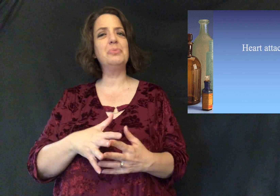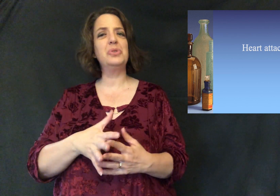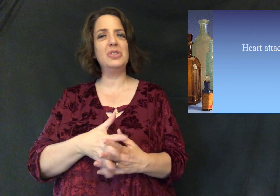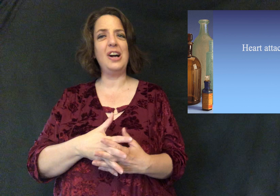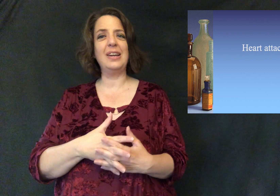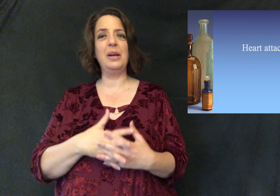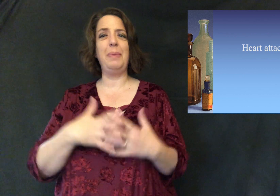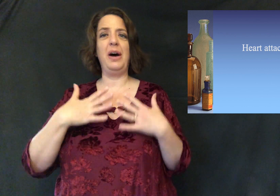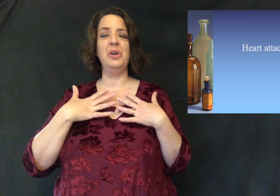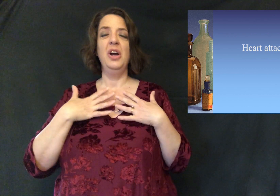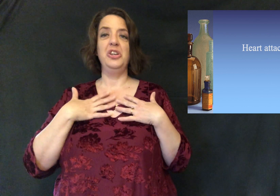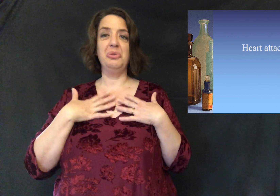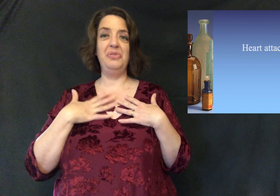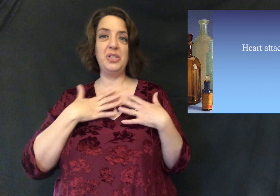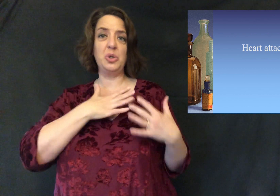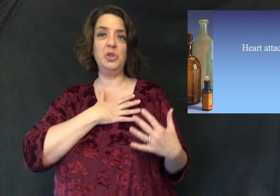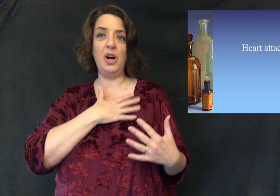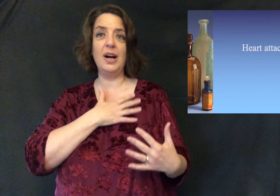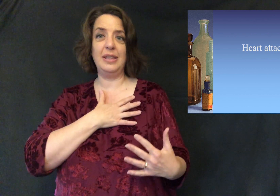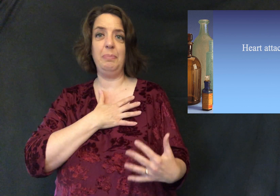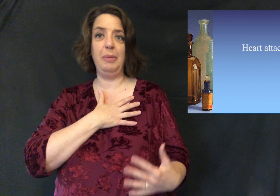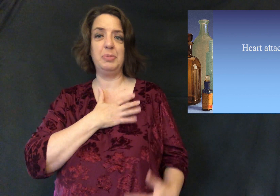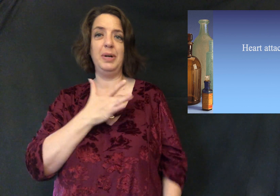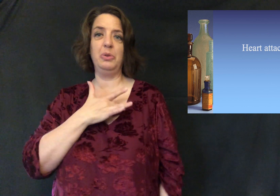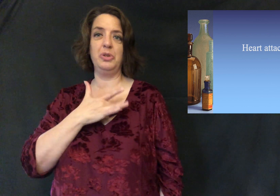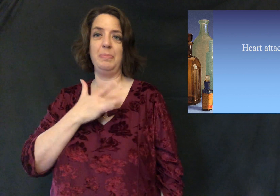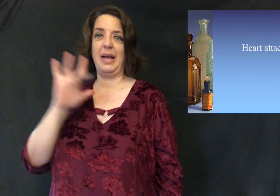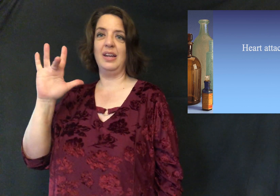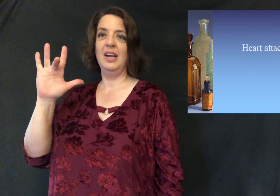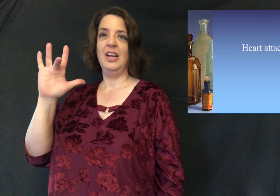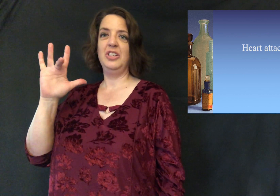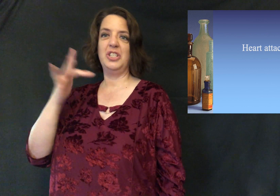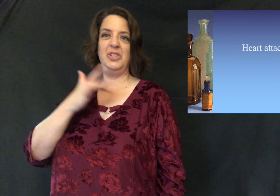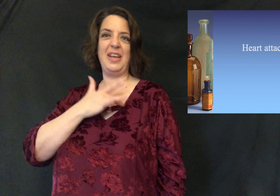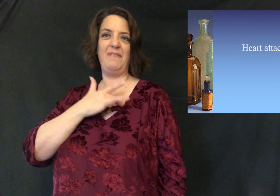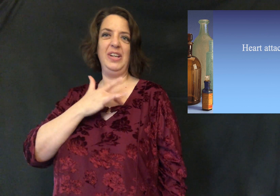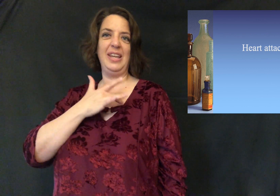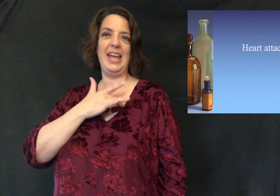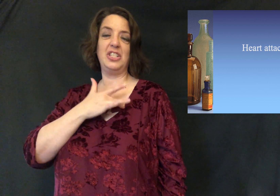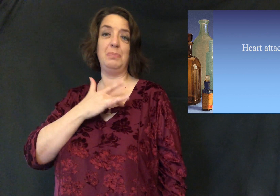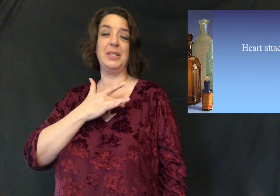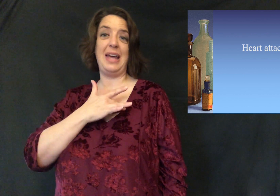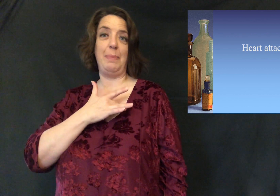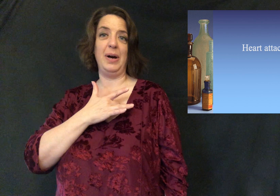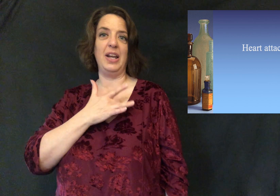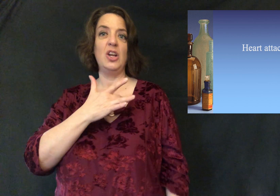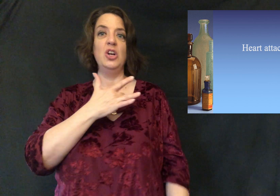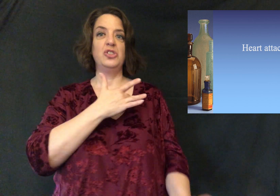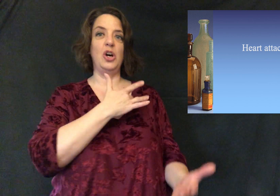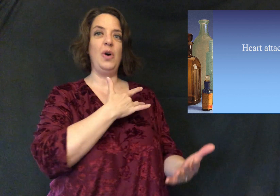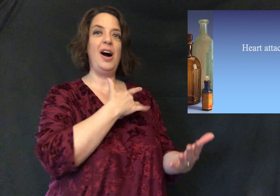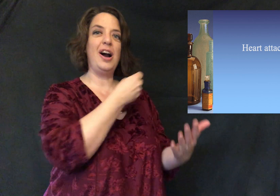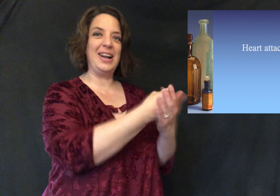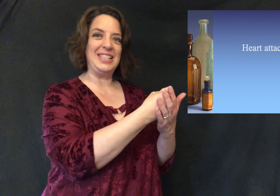when you're talking about your physical heart that pumps blood through your body, you just use that feeling hand shape to tap on it. So heart